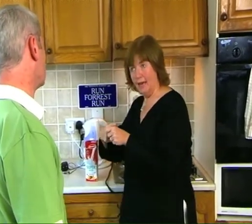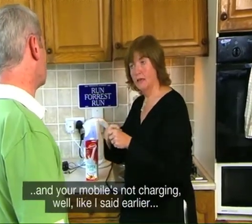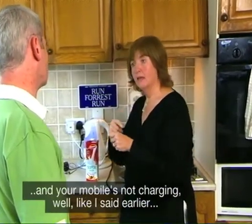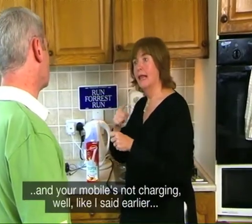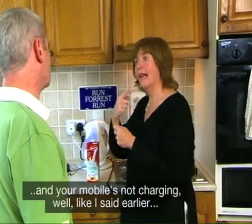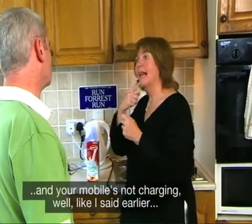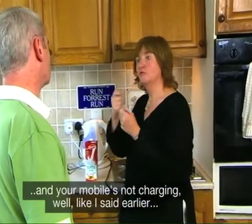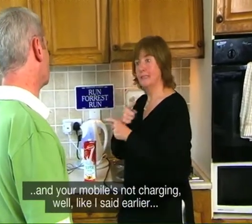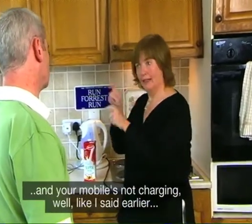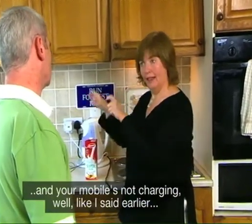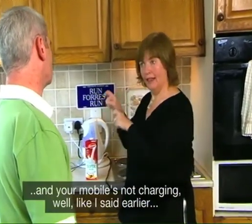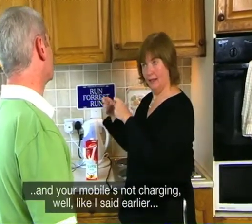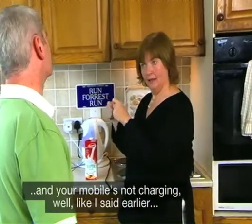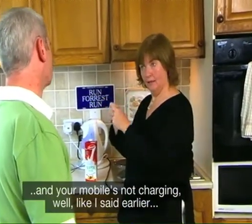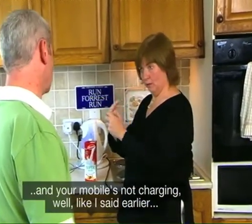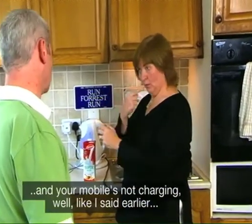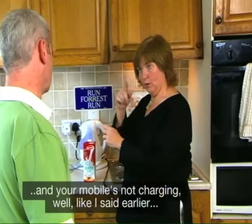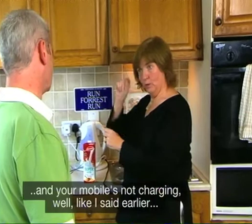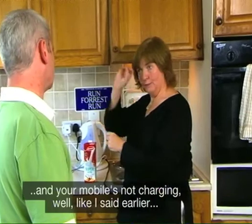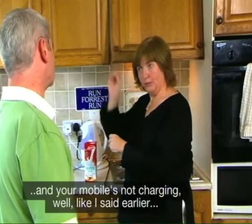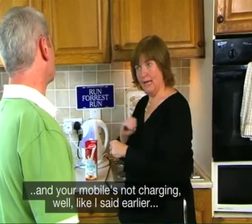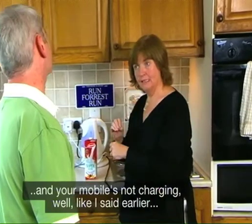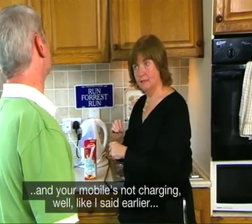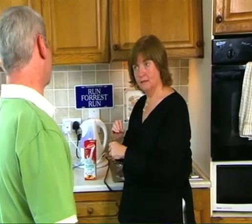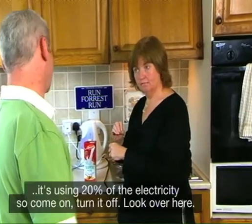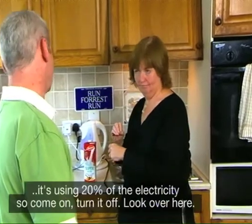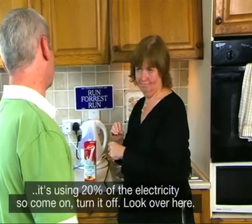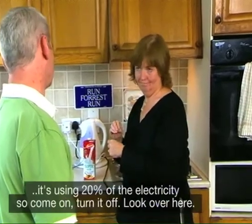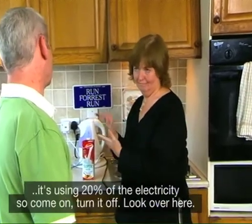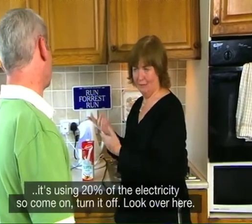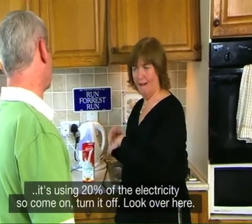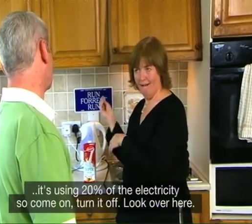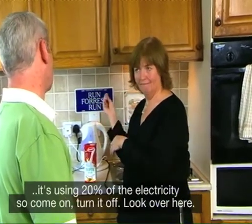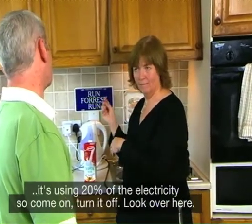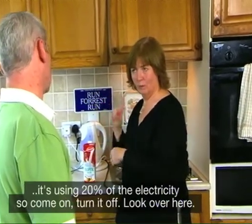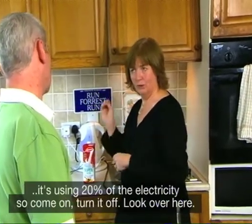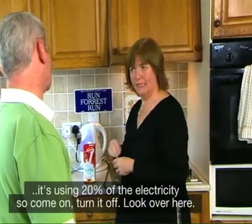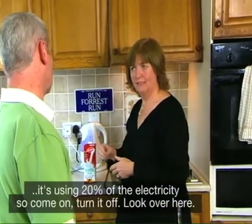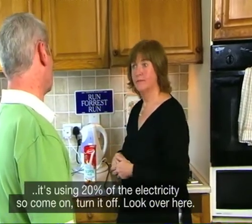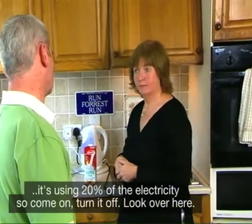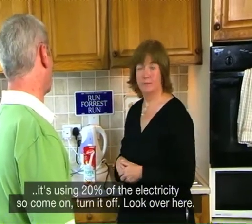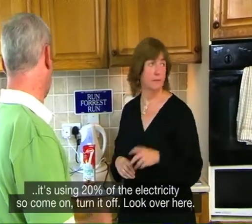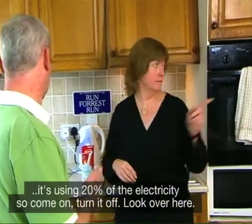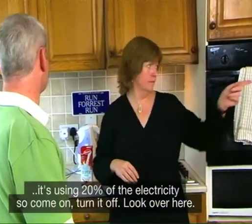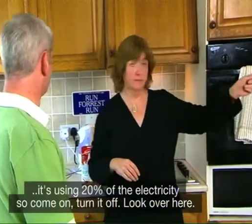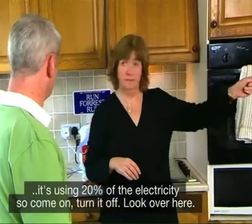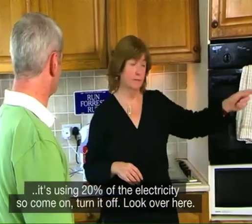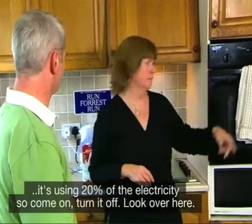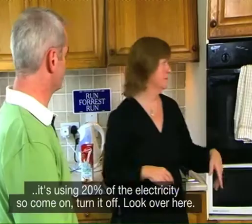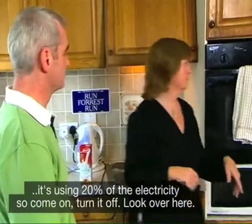not charging, well, like I said earlier, it's still using up to 20% of the electricity. So come on, turn it off. Let's have a look over here.